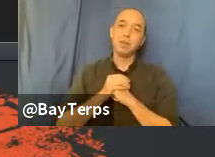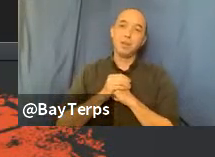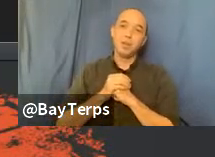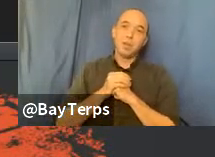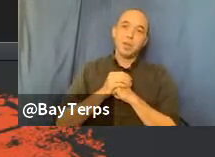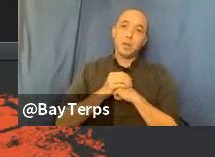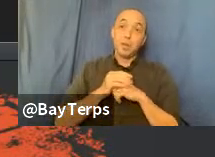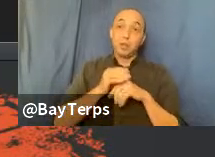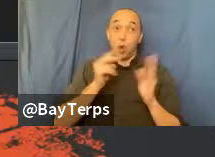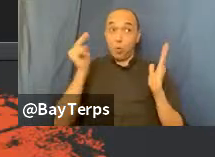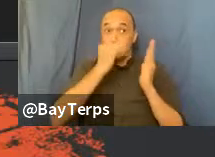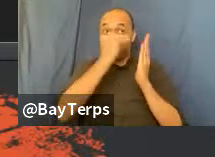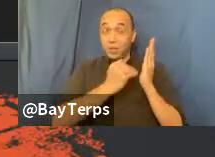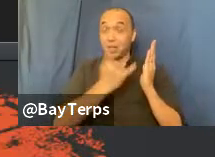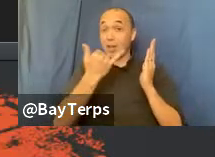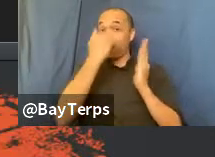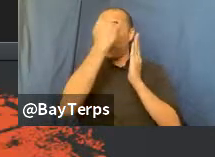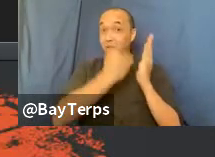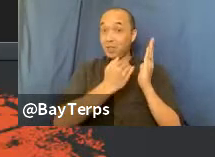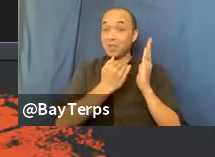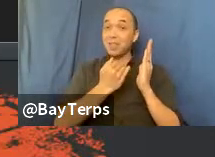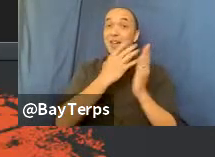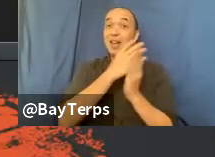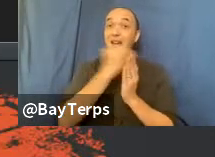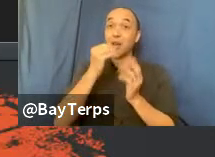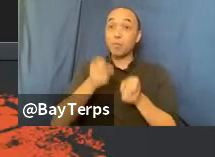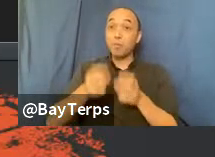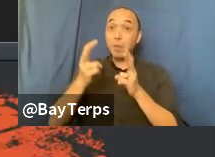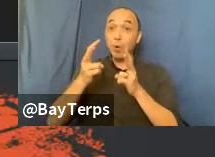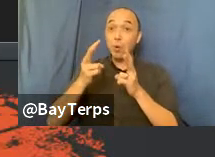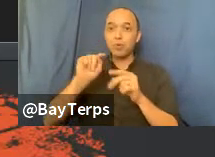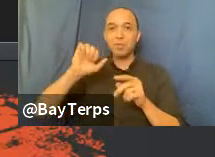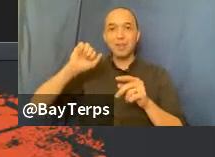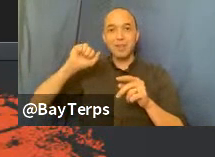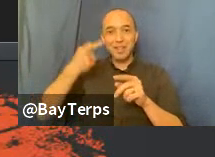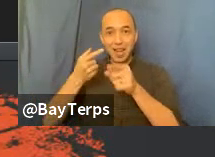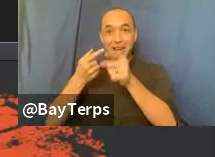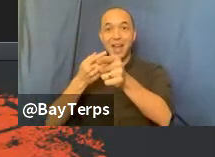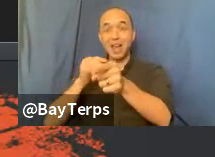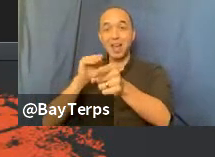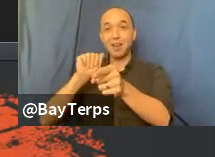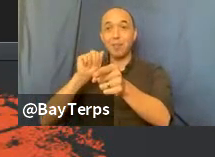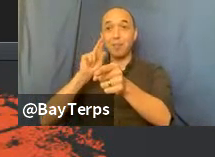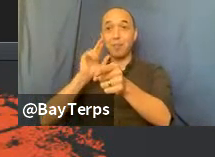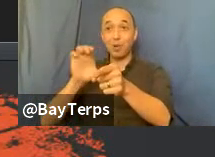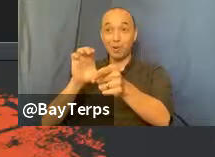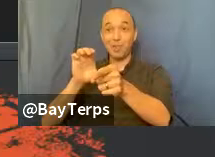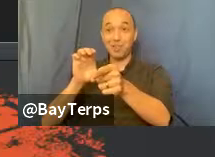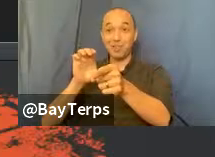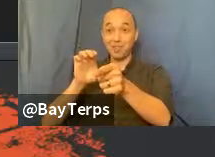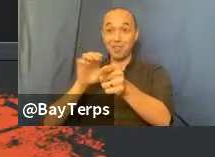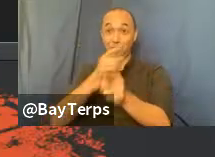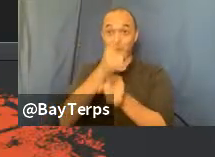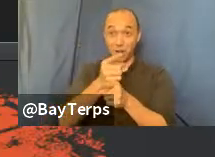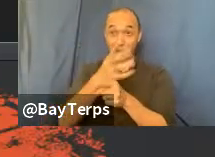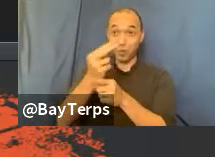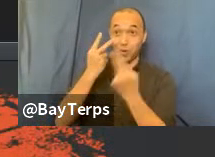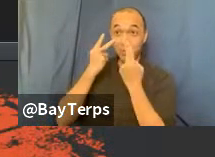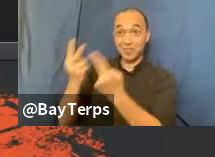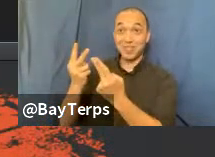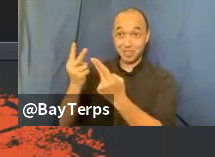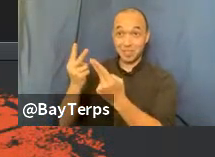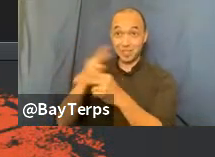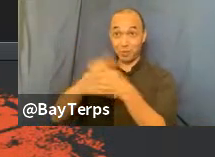make sure and tag these guys, tag. I think, Marc, you probably want to see all the Caravaggio's.